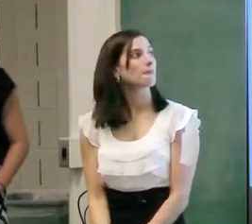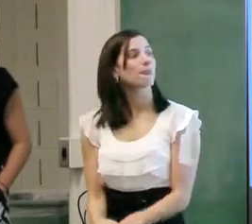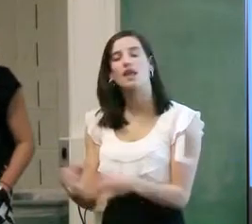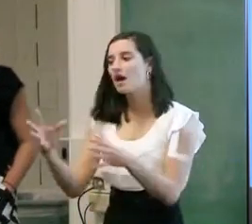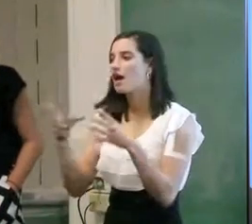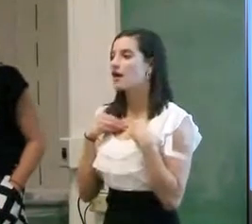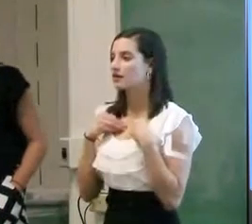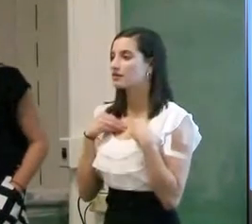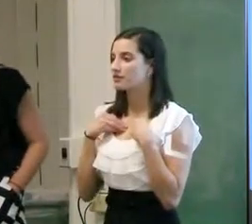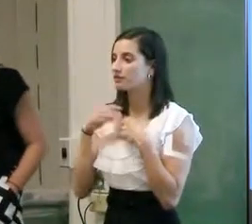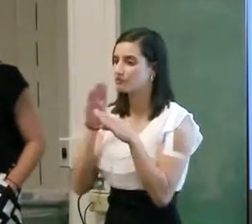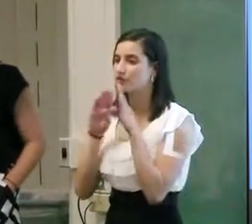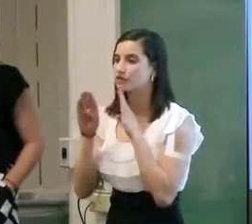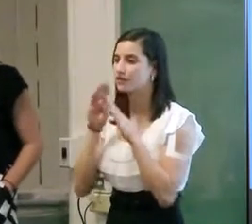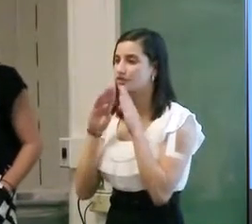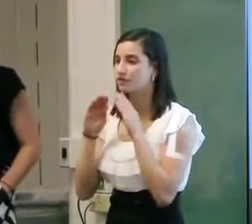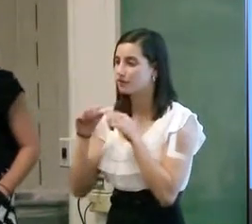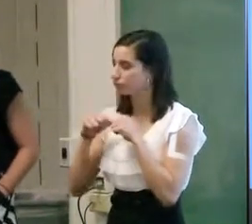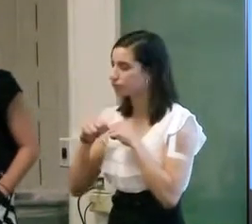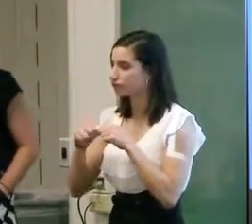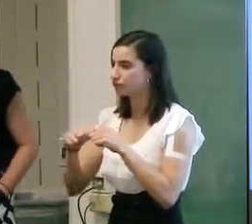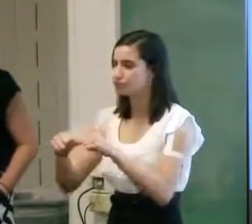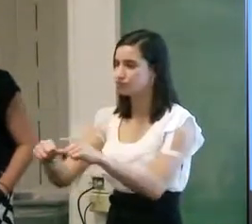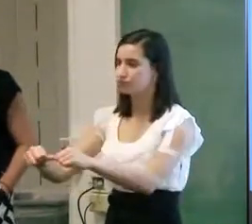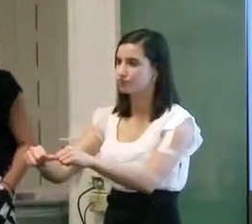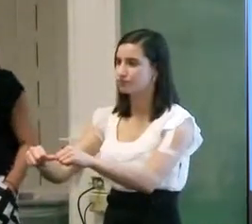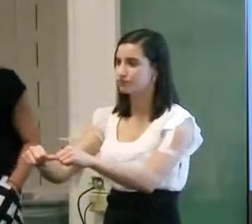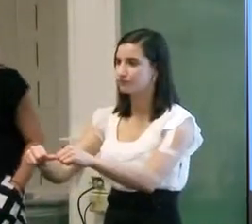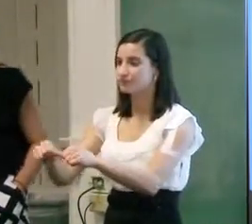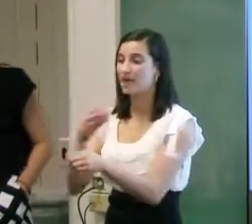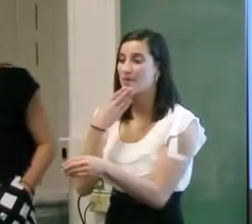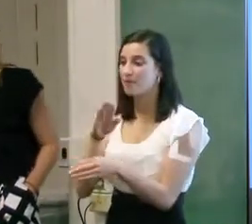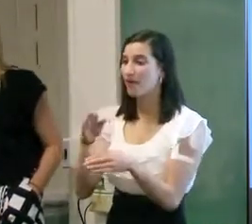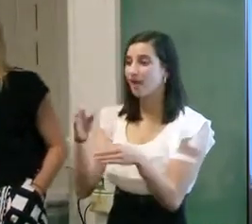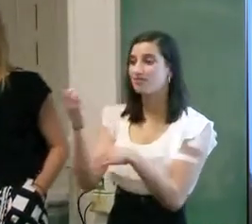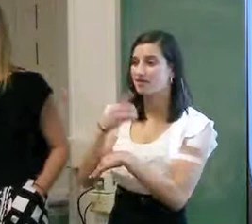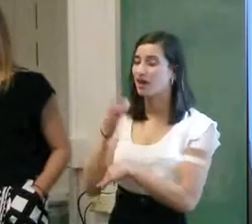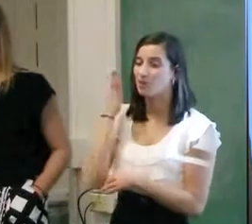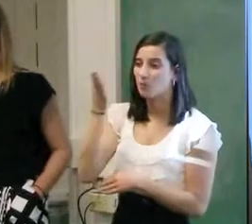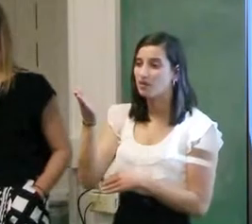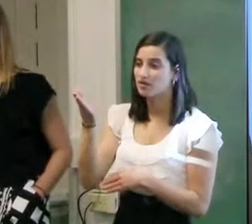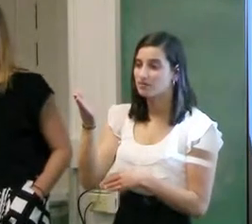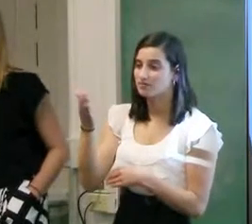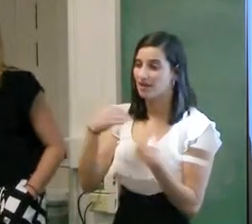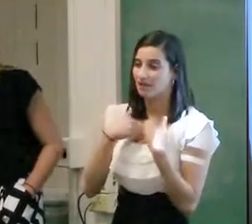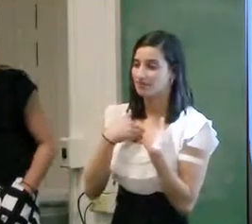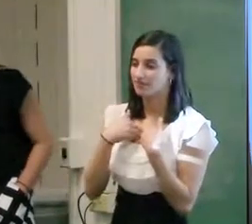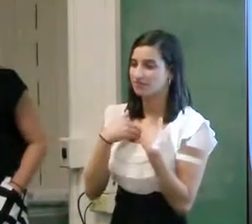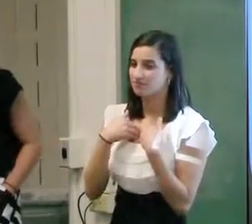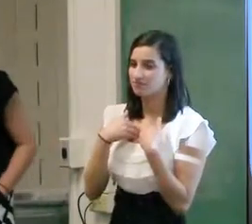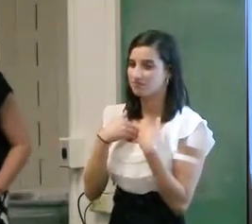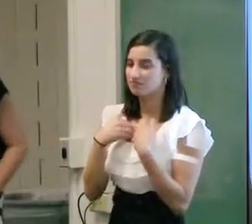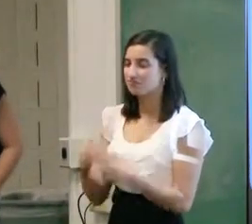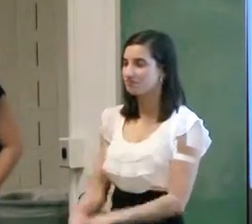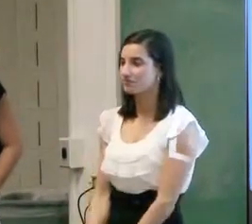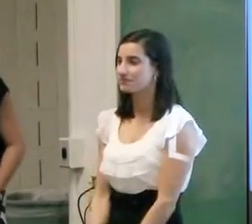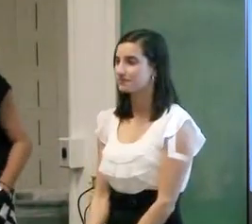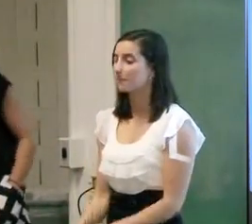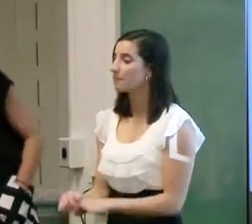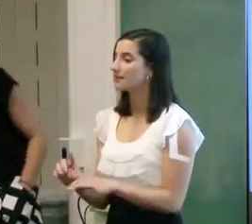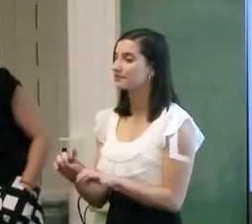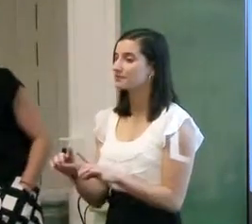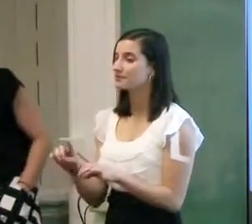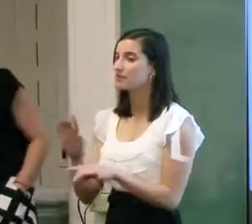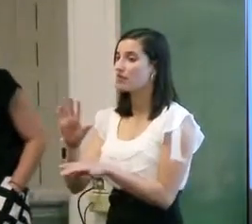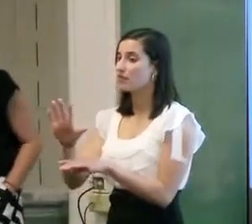Accept frustration and push through it. There's going to be bad days. There will be bad days. But it's